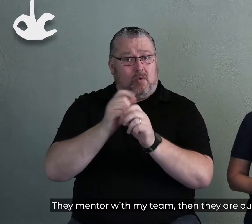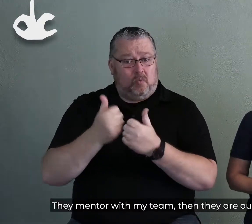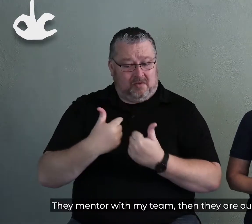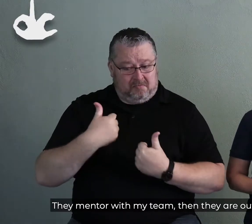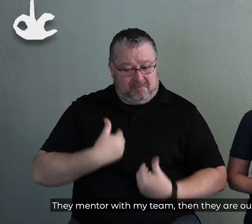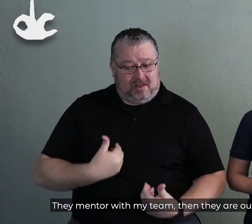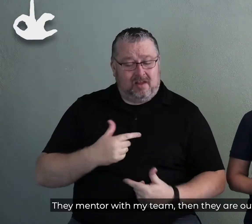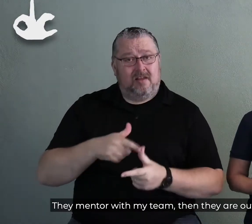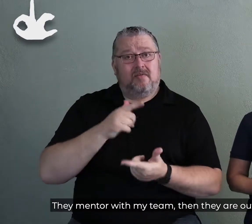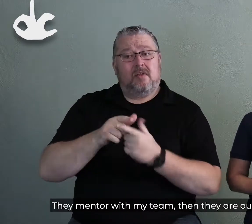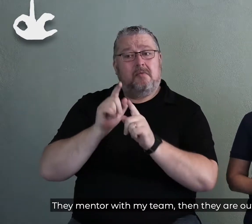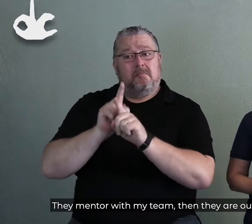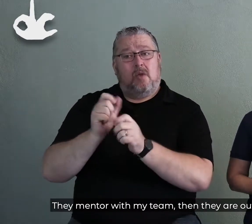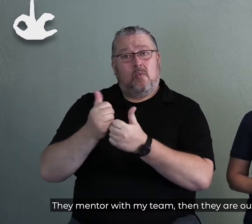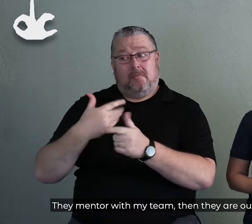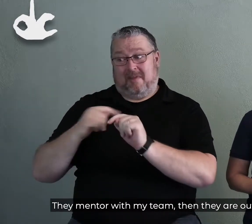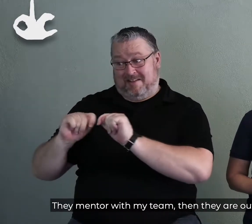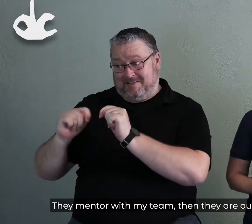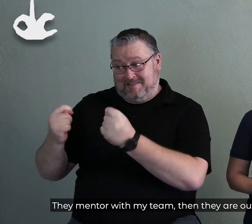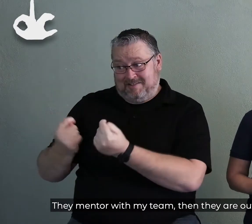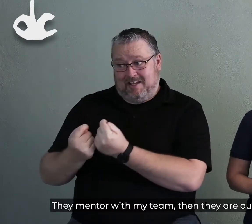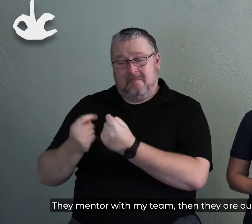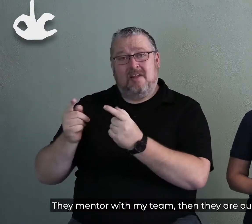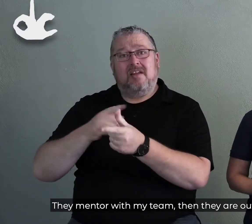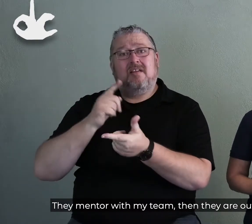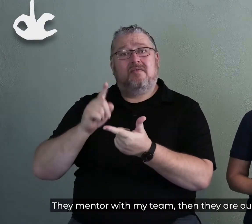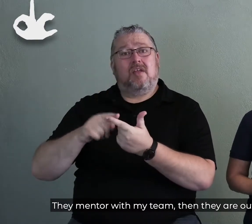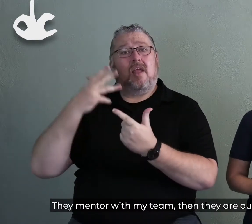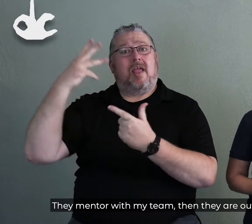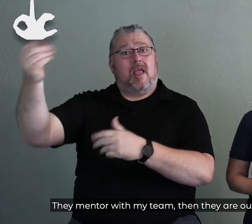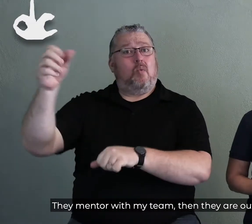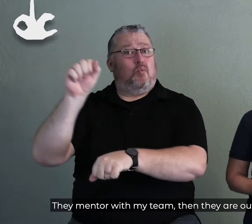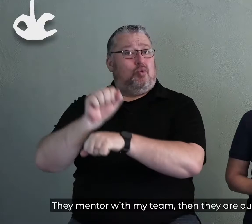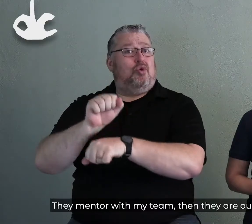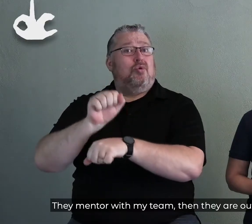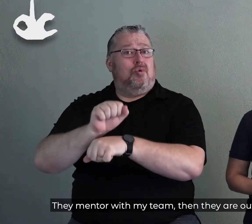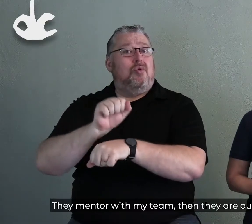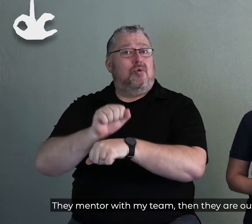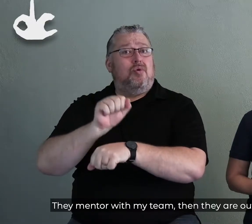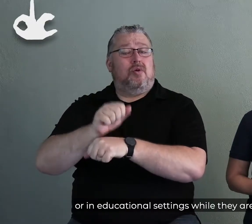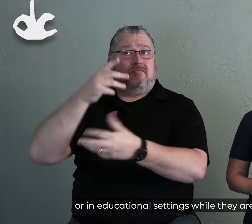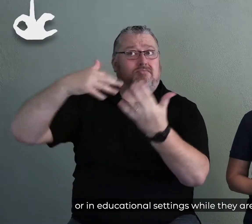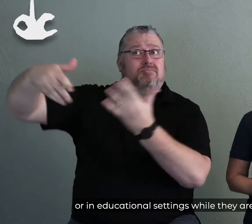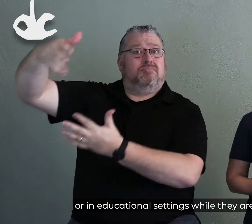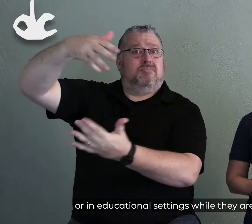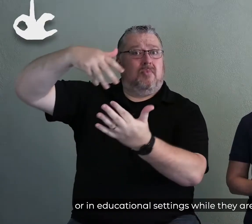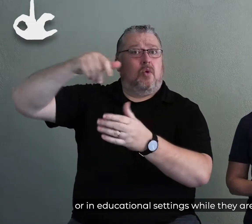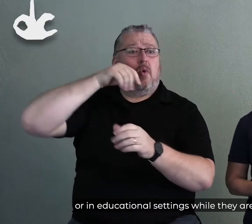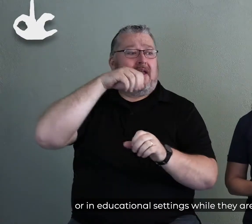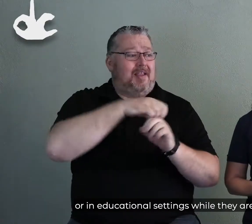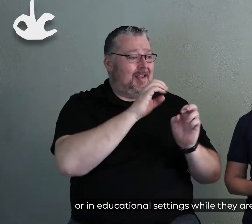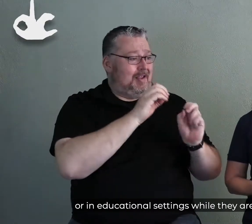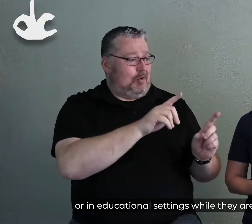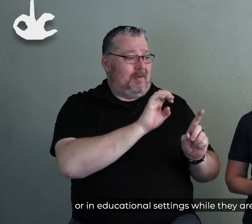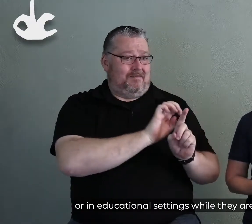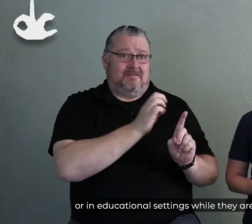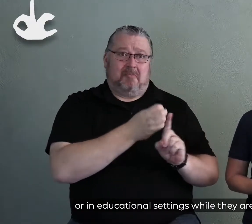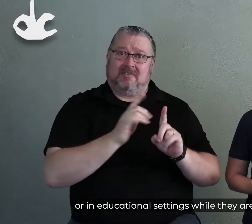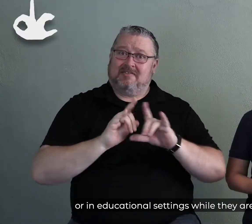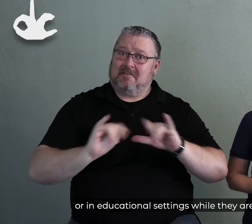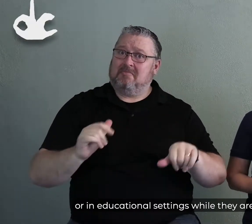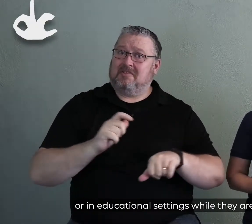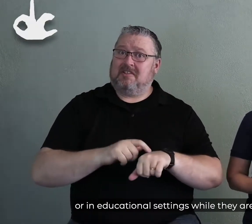me. They mentor with my team, and then they're out working in the public or in educational